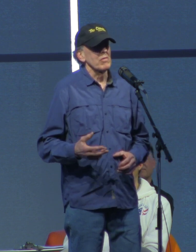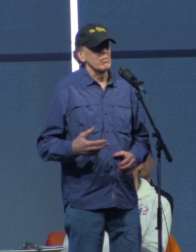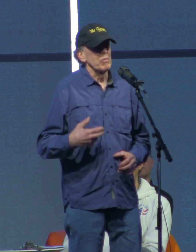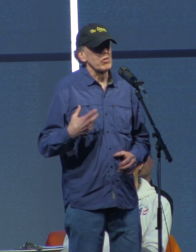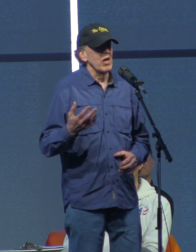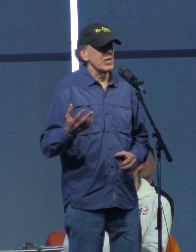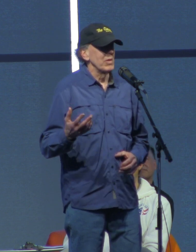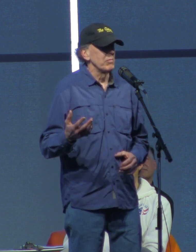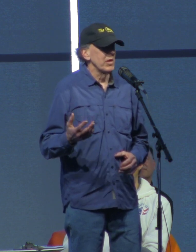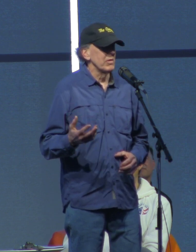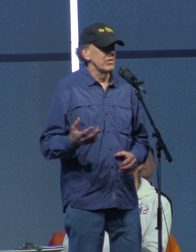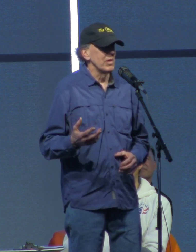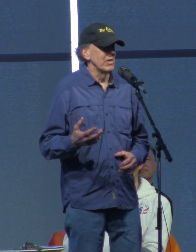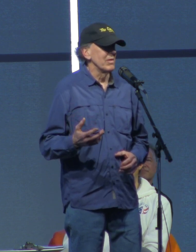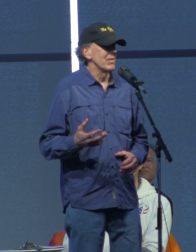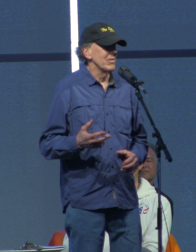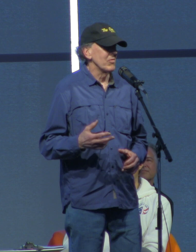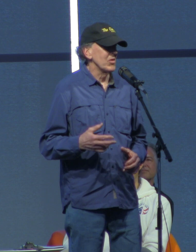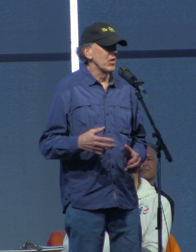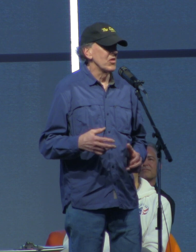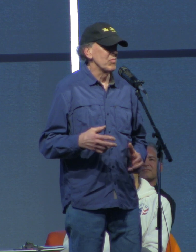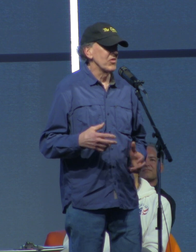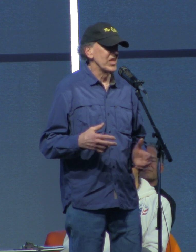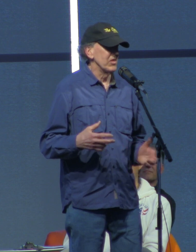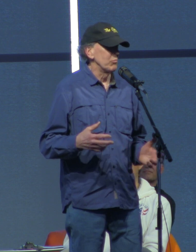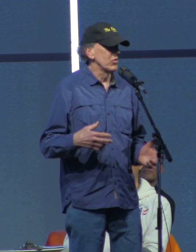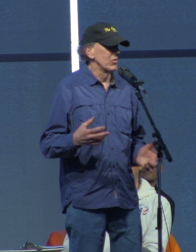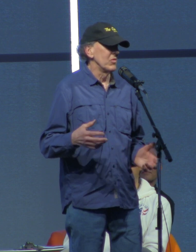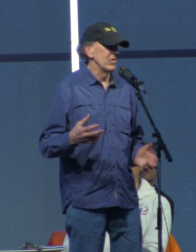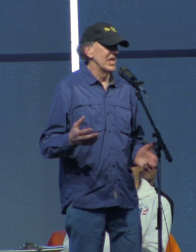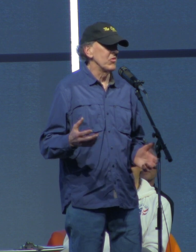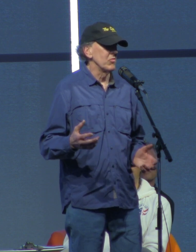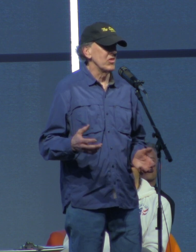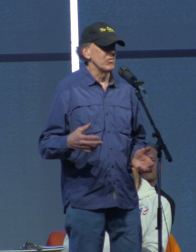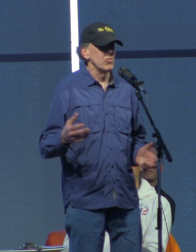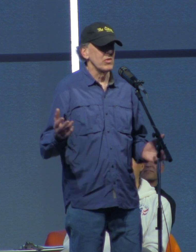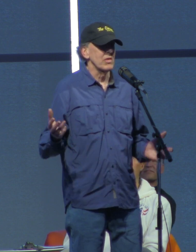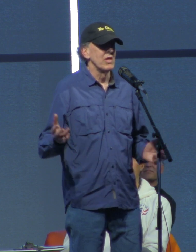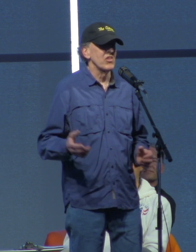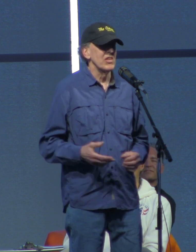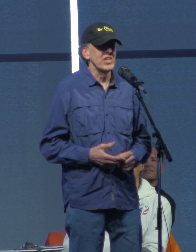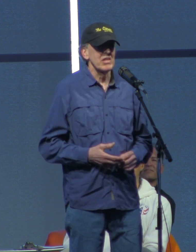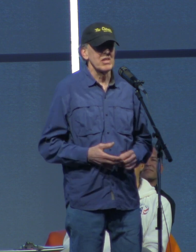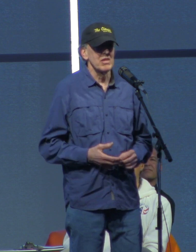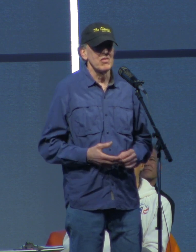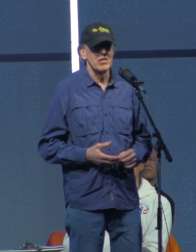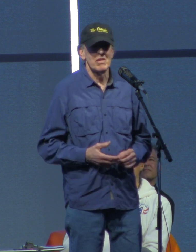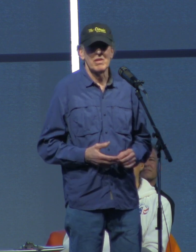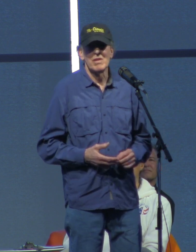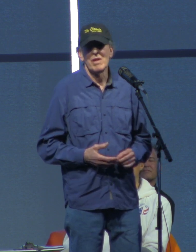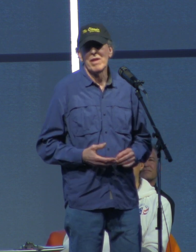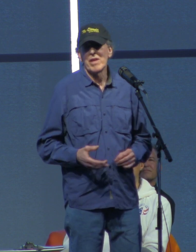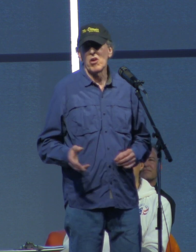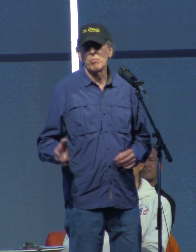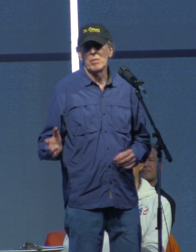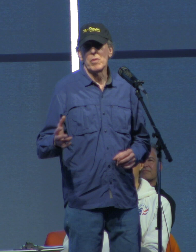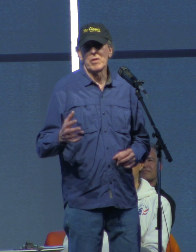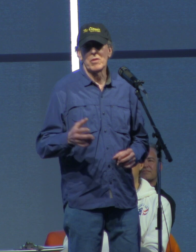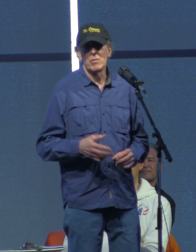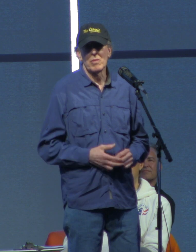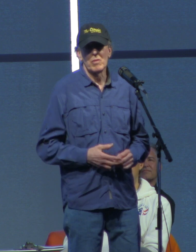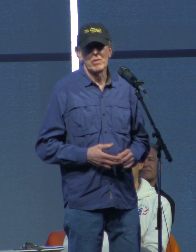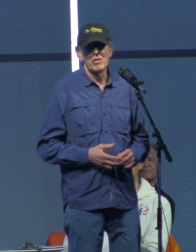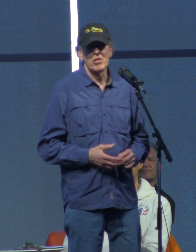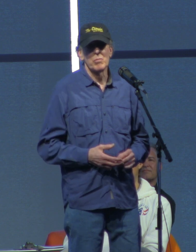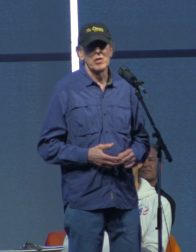why when we talked to my mother, she would always say that Pearl was an angel. She had 10 kids and helped my